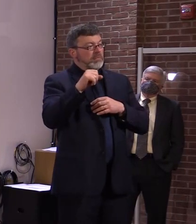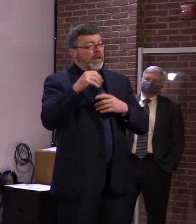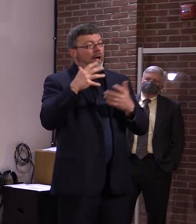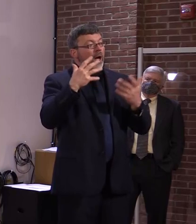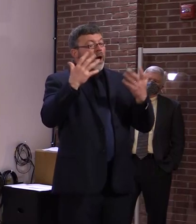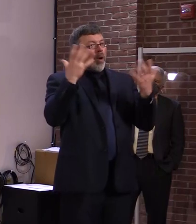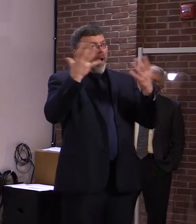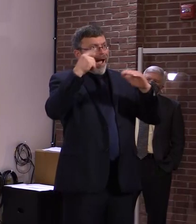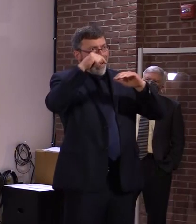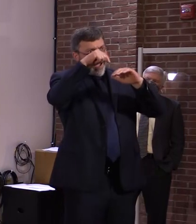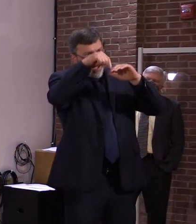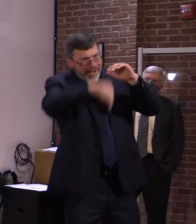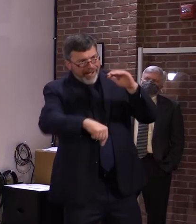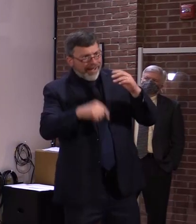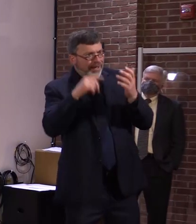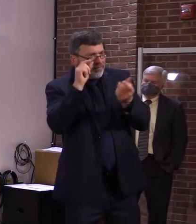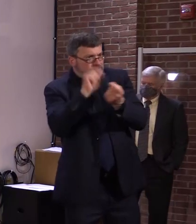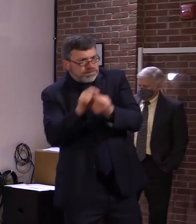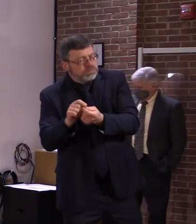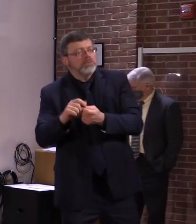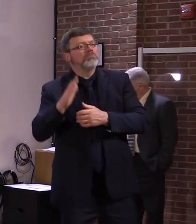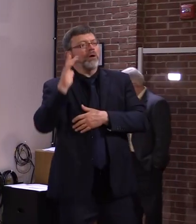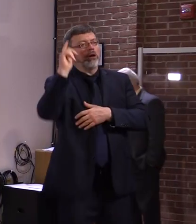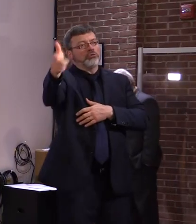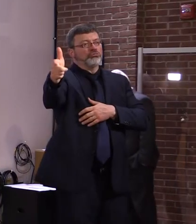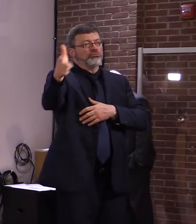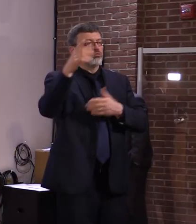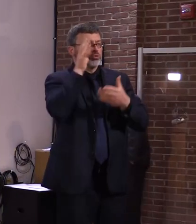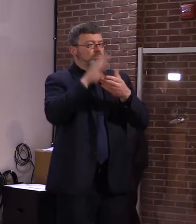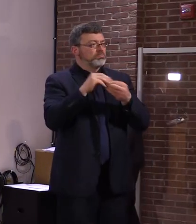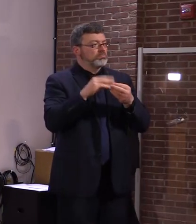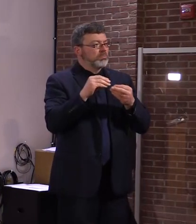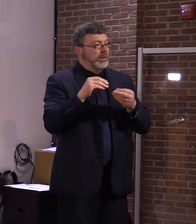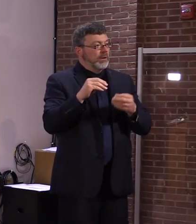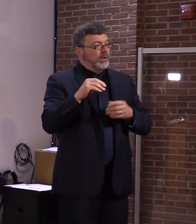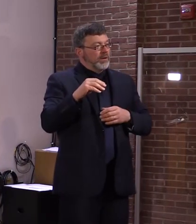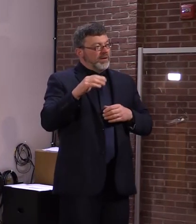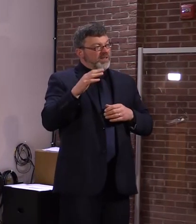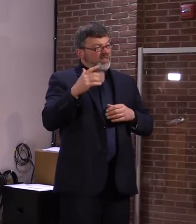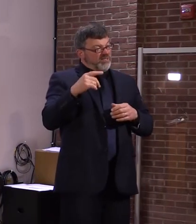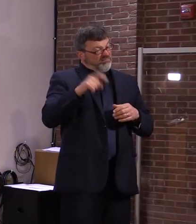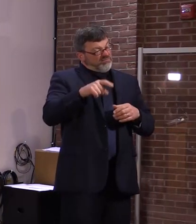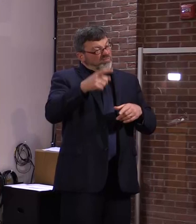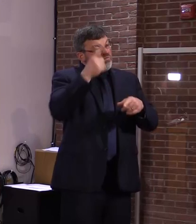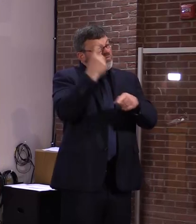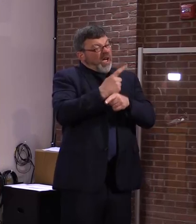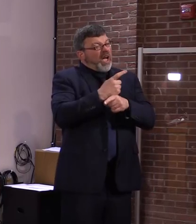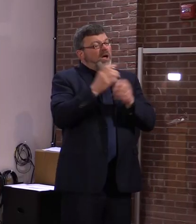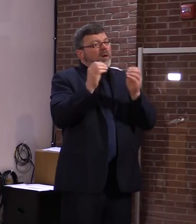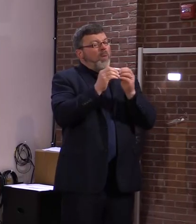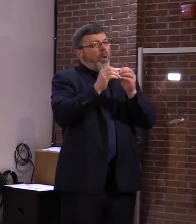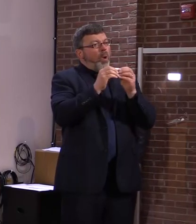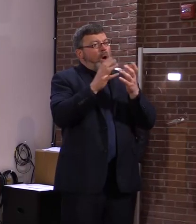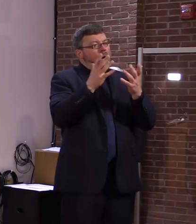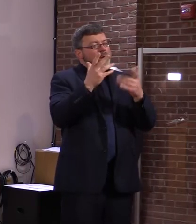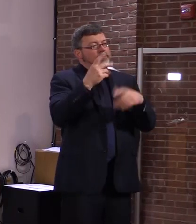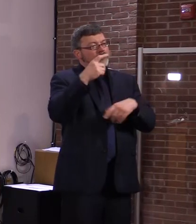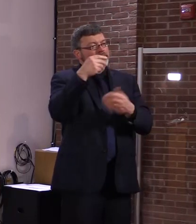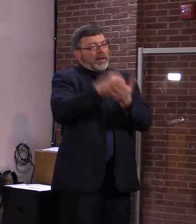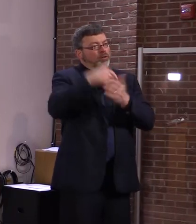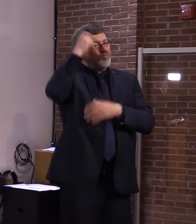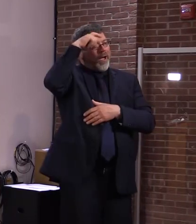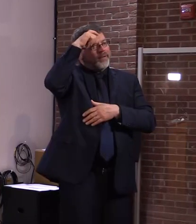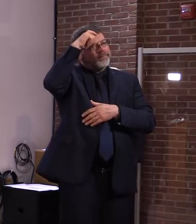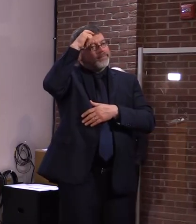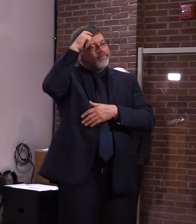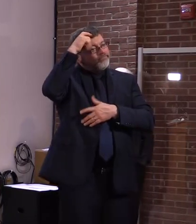And again, it's just beneficial for a more efficient government. And that's what I've been trying to do throughout my